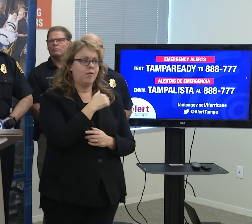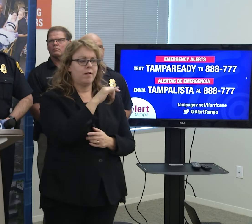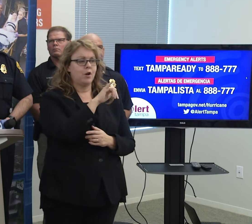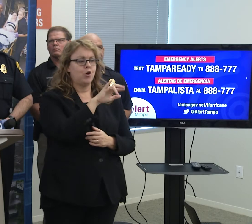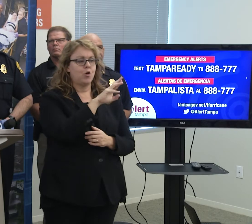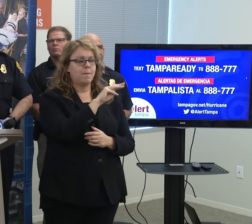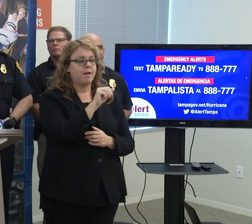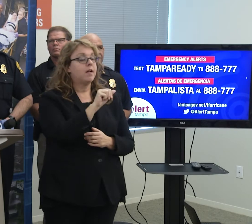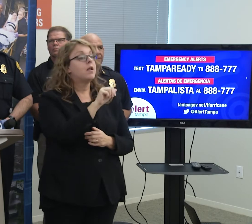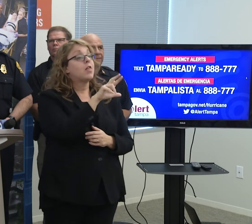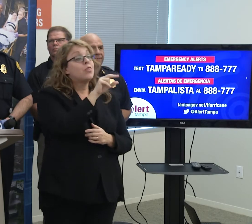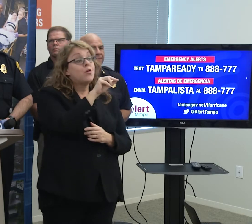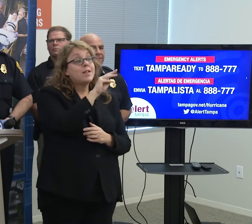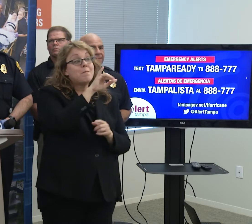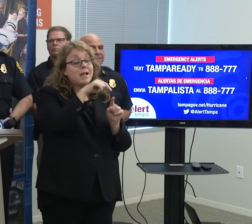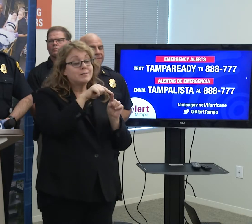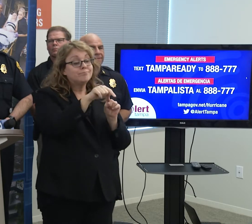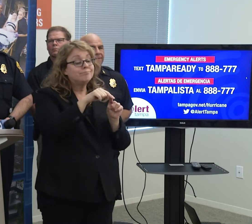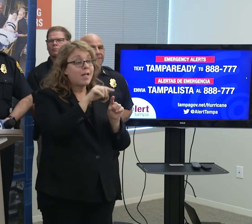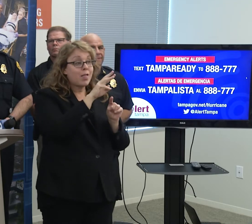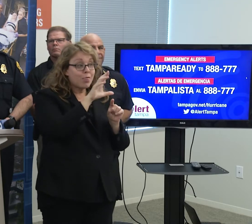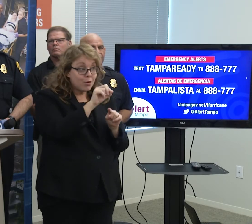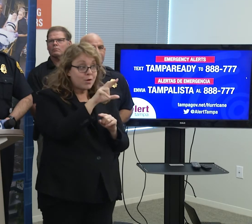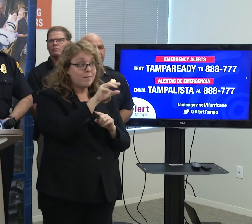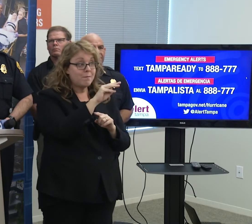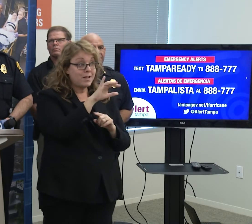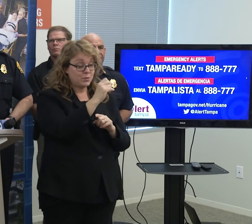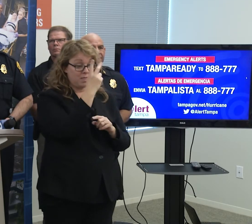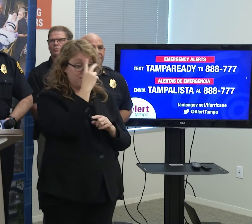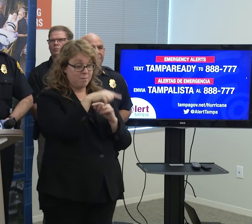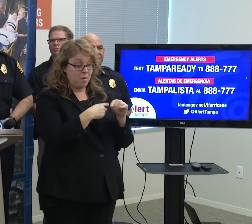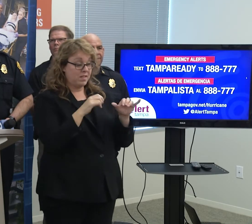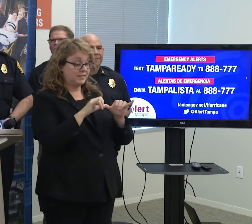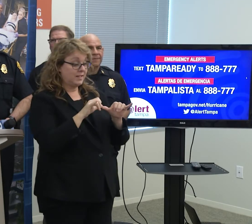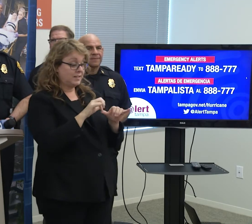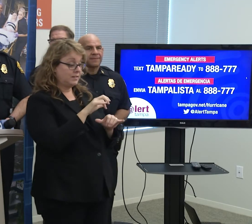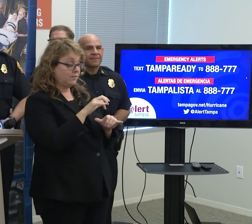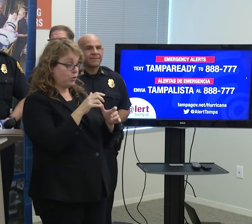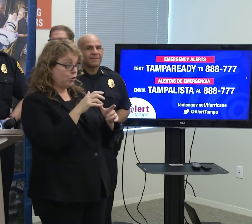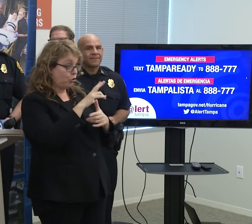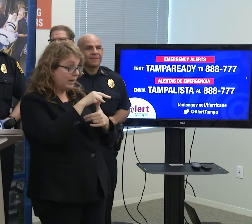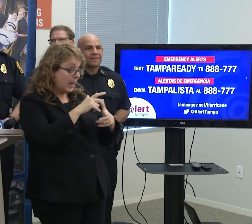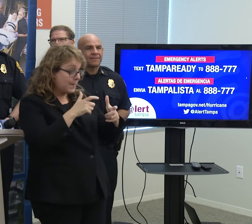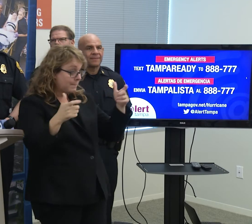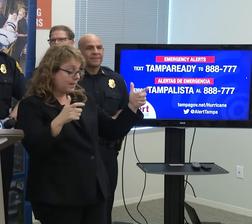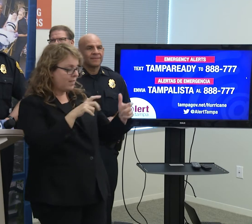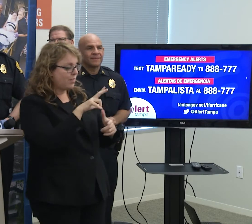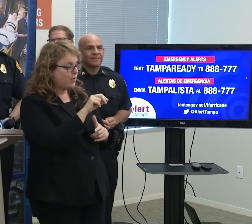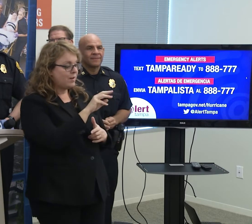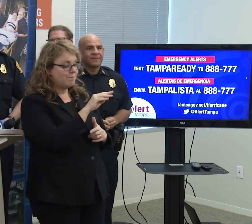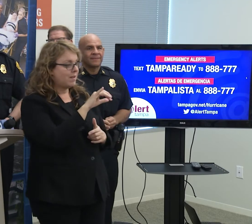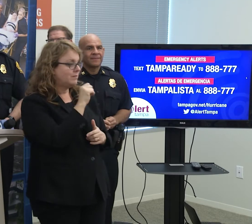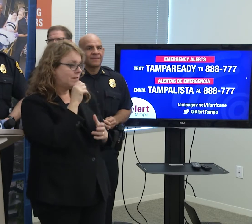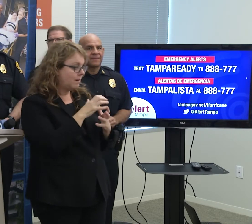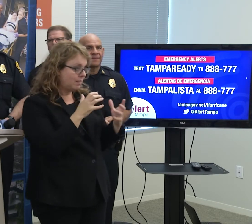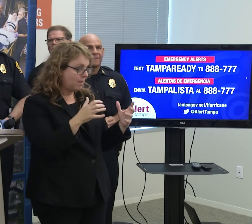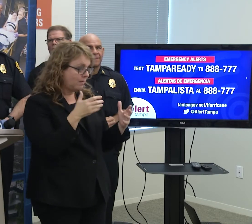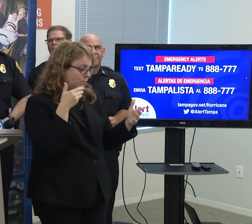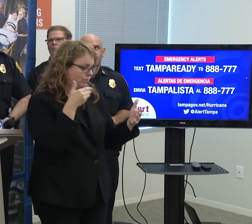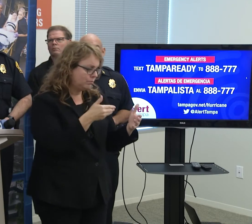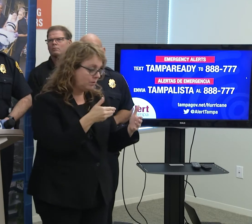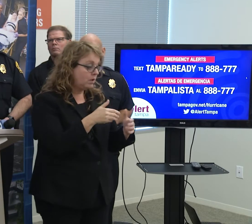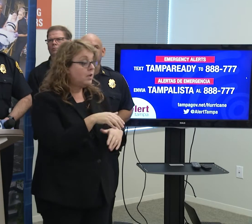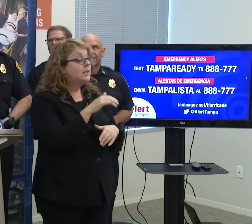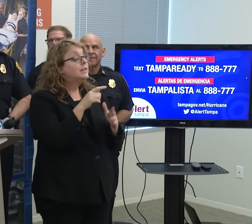about 30 miles. Now, when you think about the size of hurricanes, 30 miles you would think is not a lot. Sometimes the width